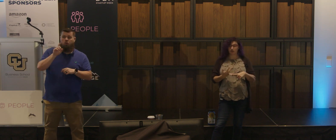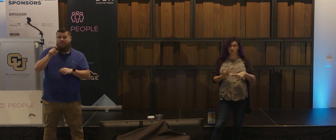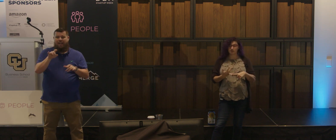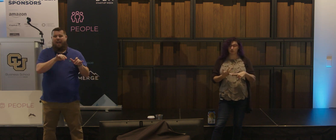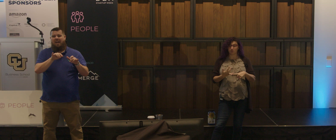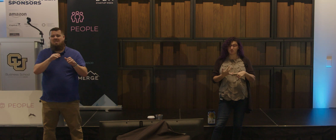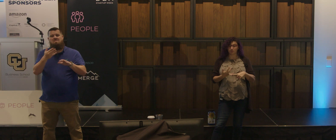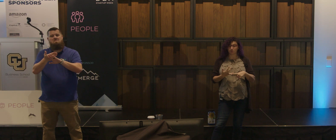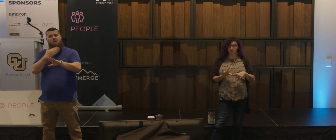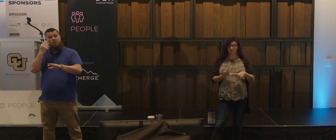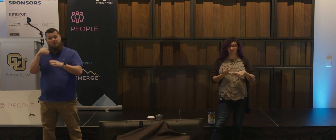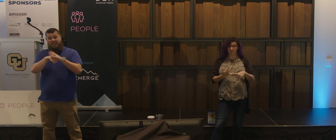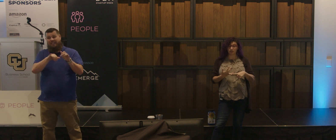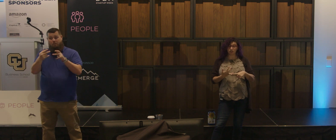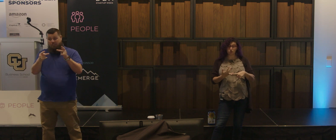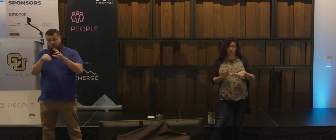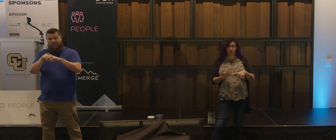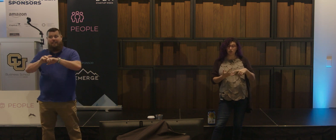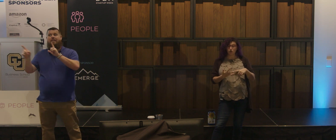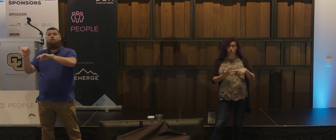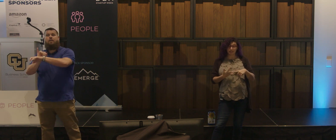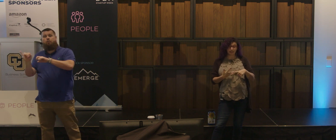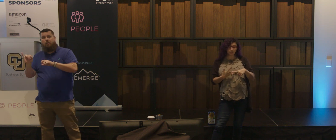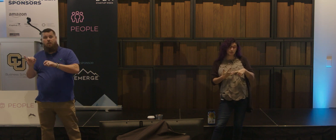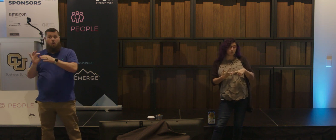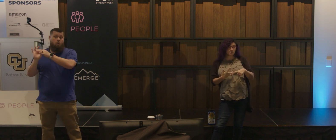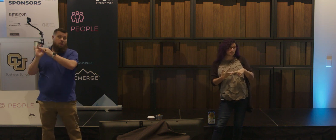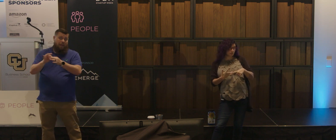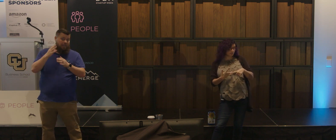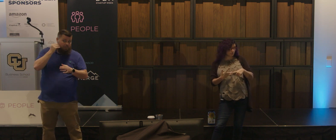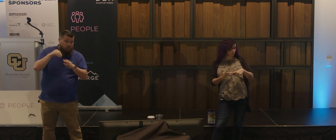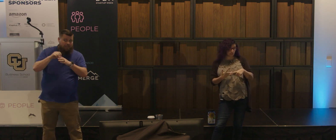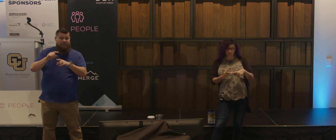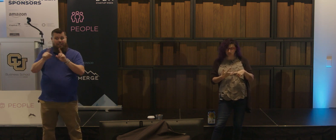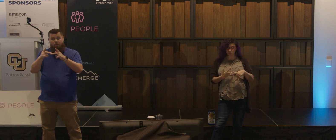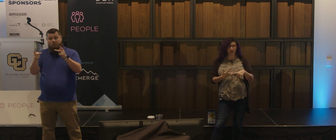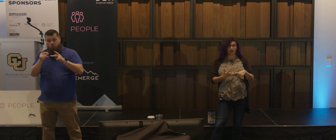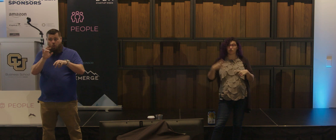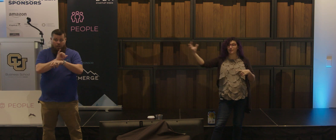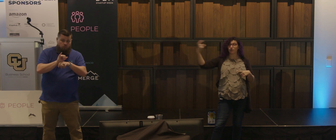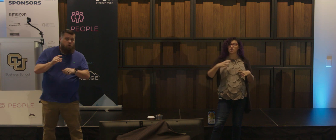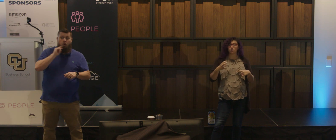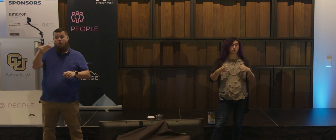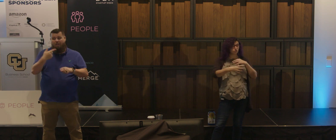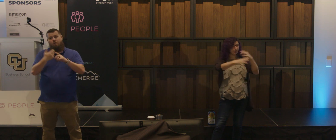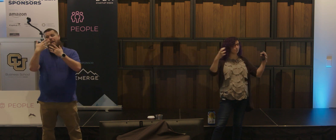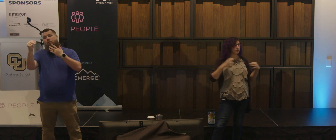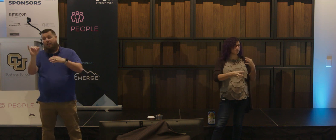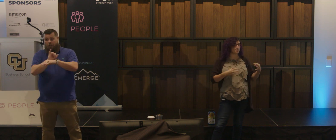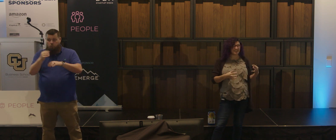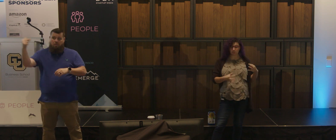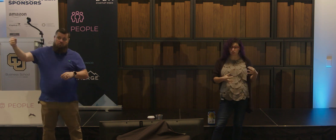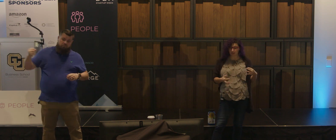prior experience in a similar position in a different industry? Related experience in a different position or industry? Are you hiring from outside your industry